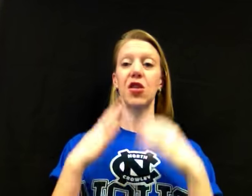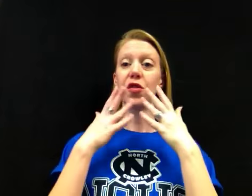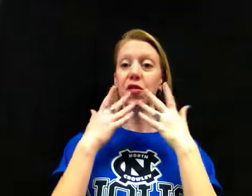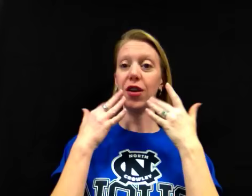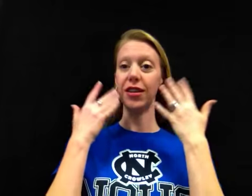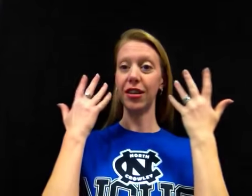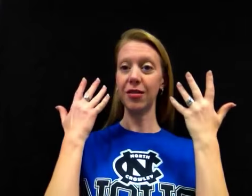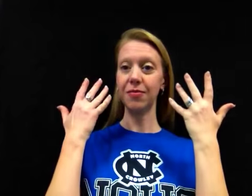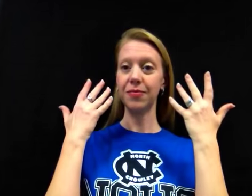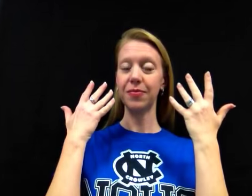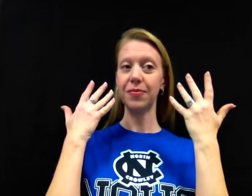Friendly.